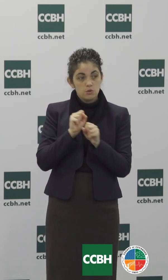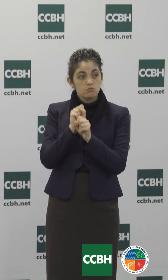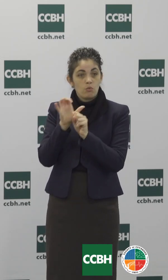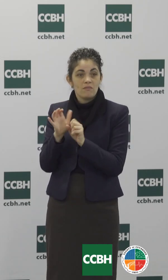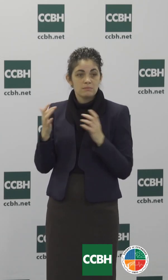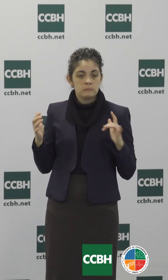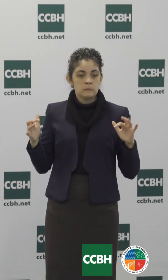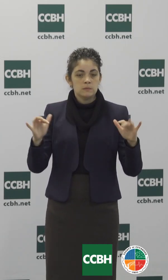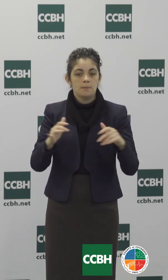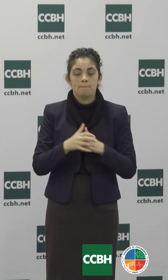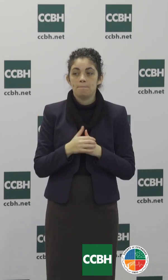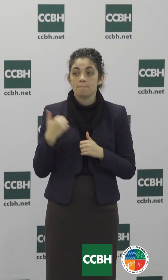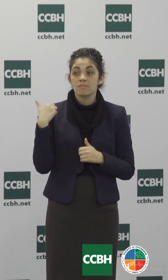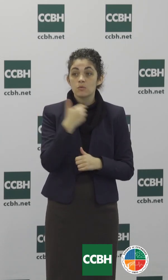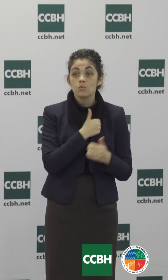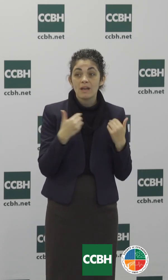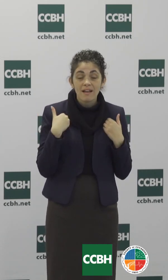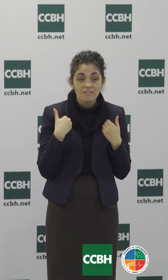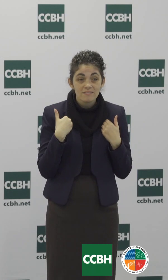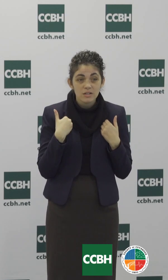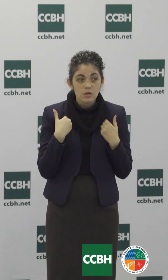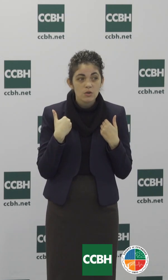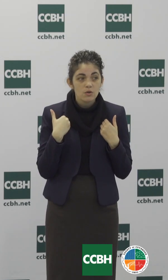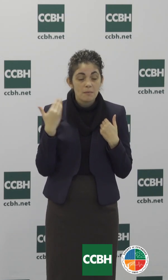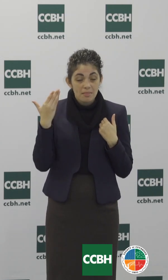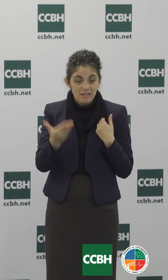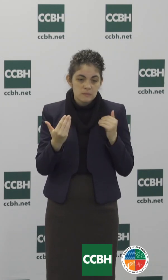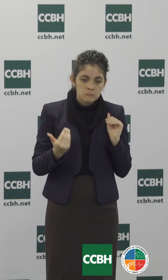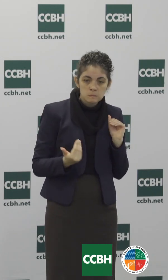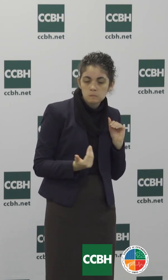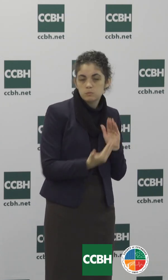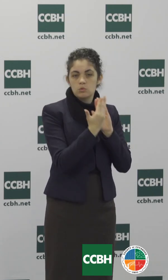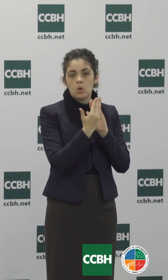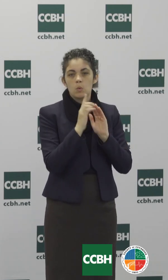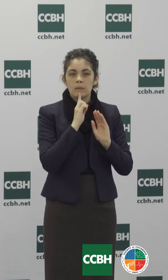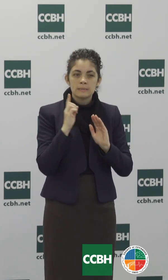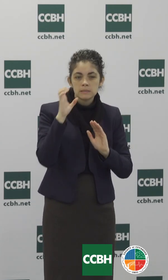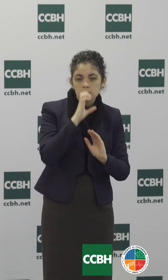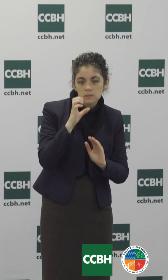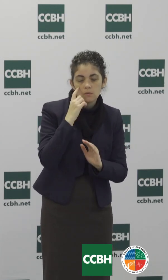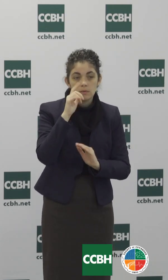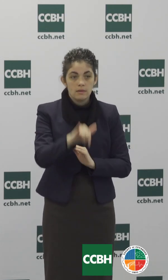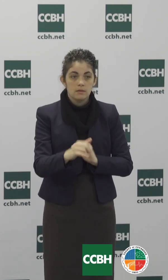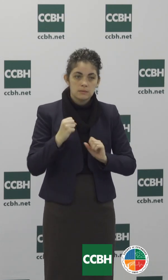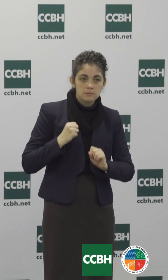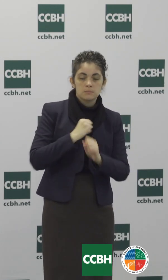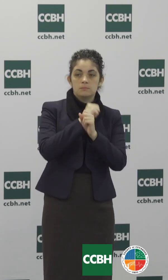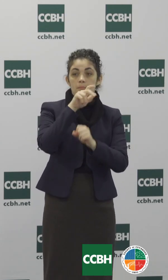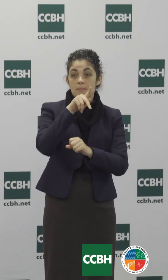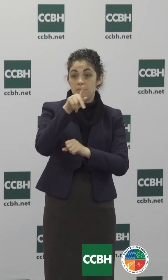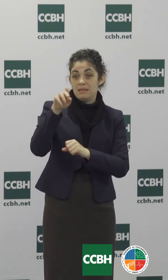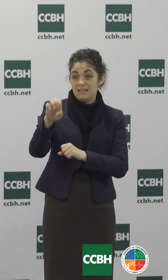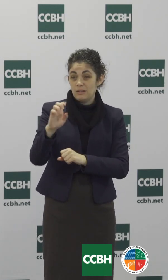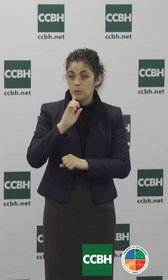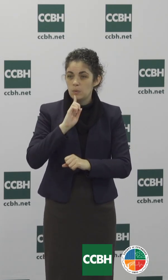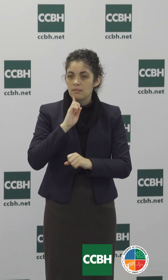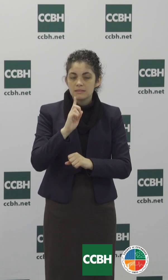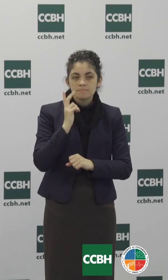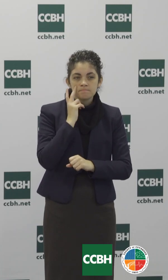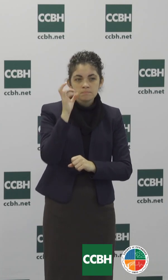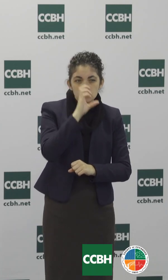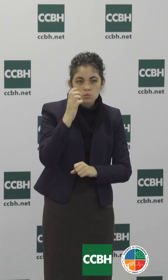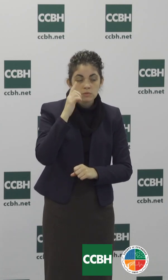post-coronavirus. We have been out there aggressively pursuing protective equipment for